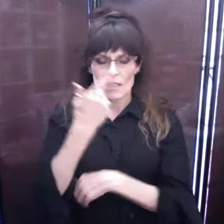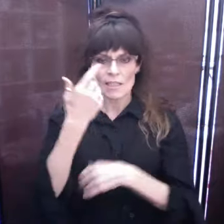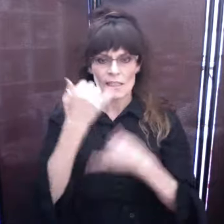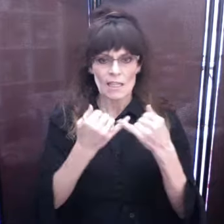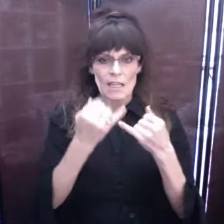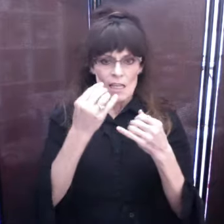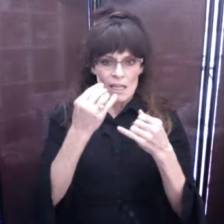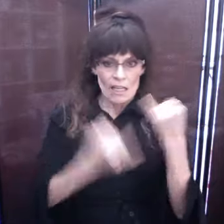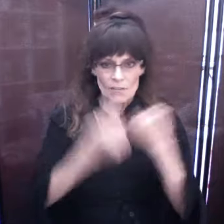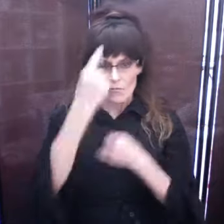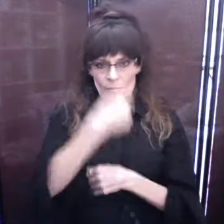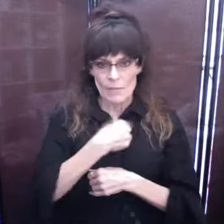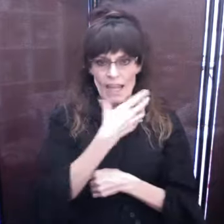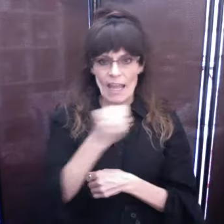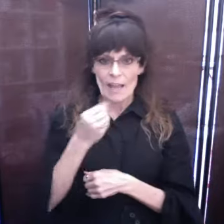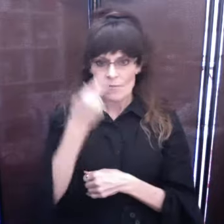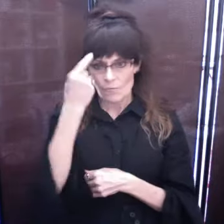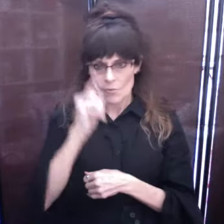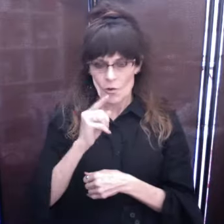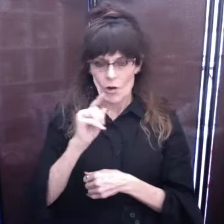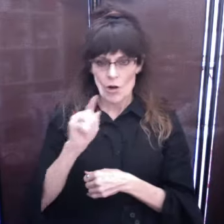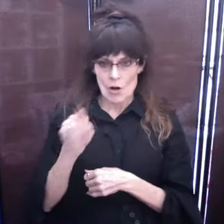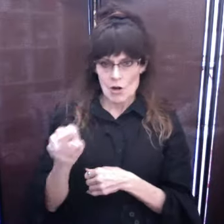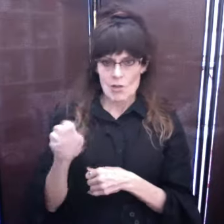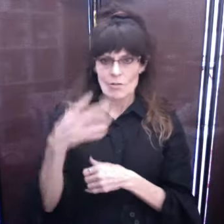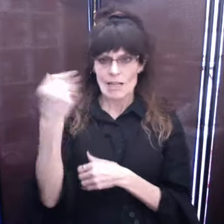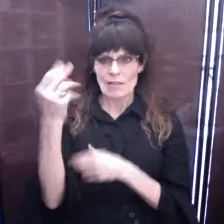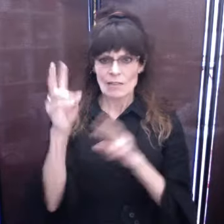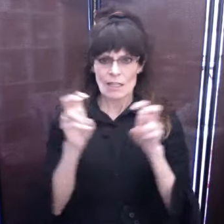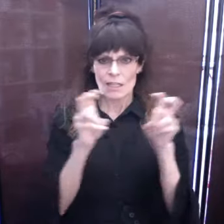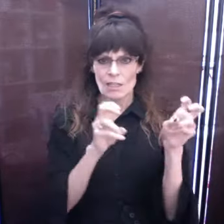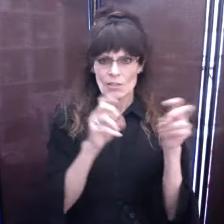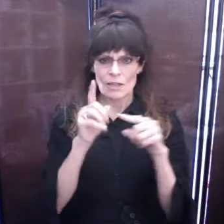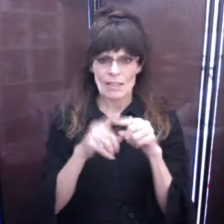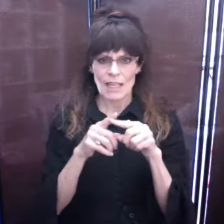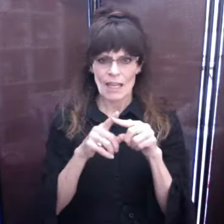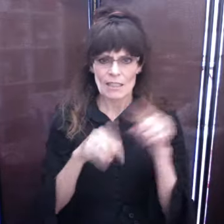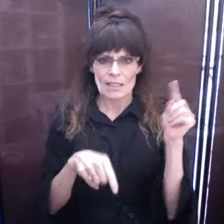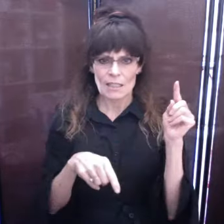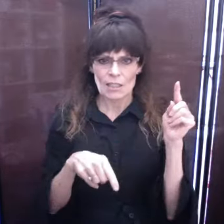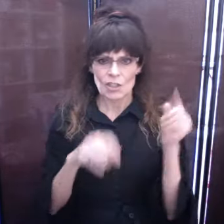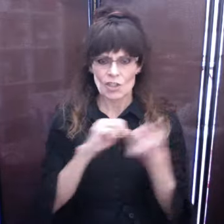was the end for her. Like I said, there was an outside issue involved. I can't shrink or change that part of the story. And